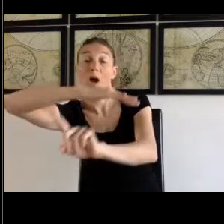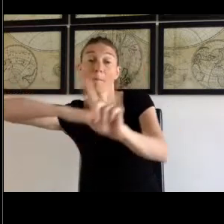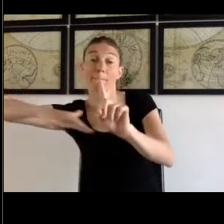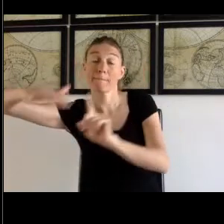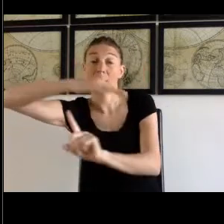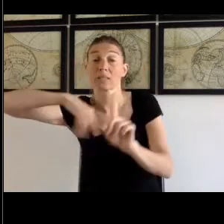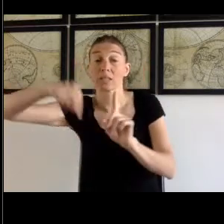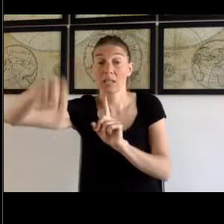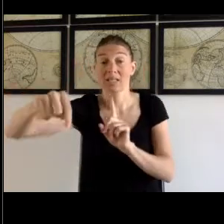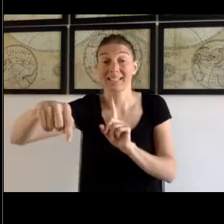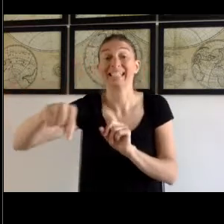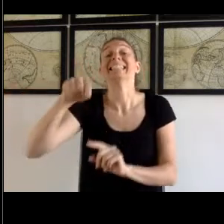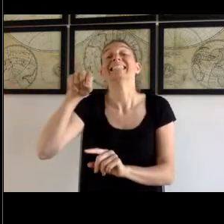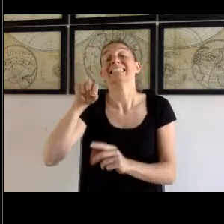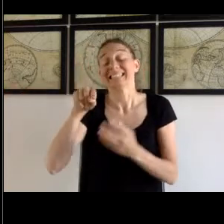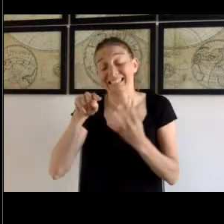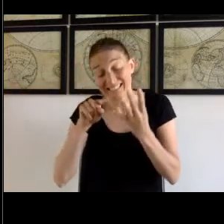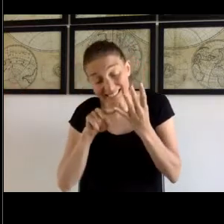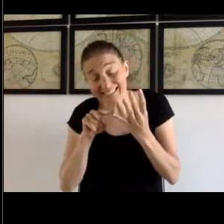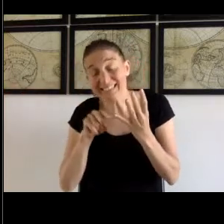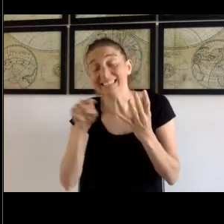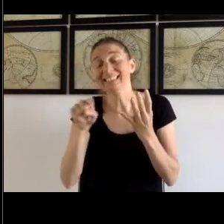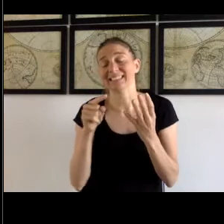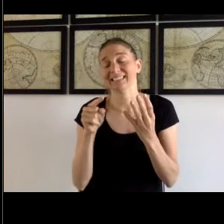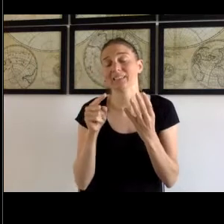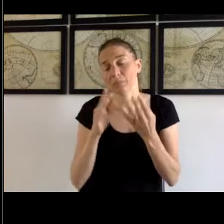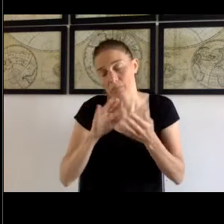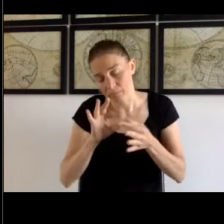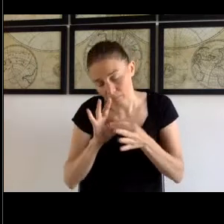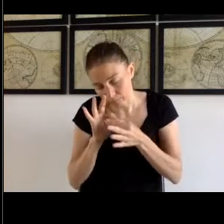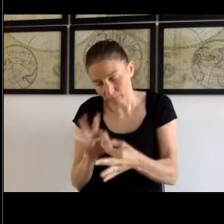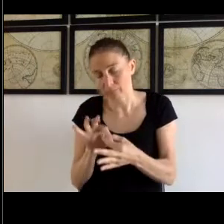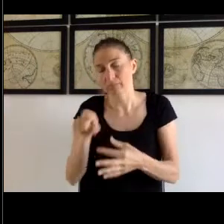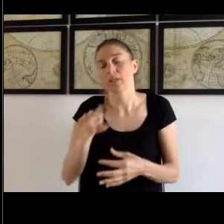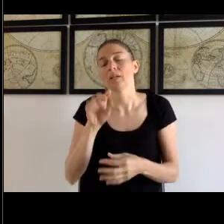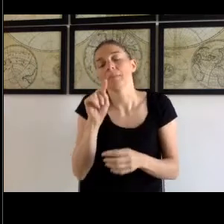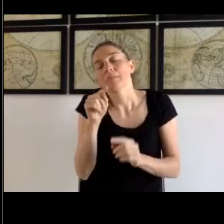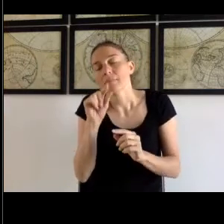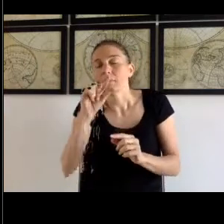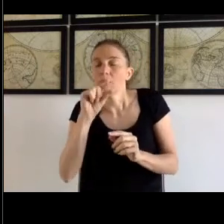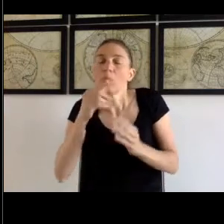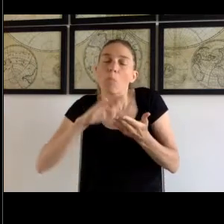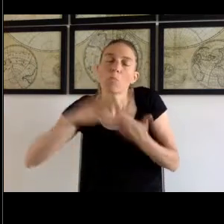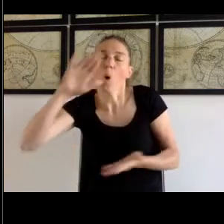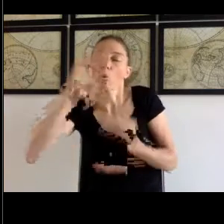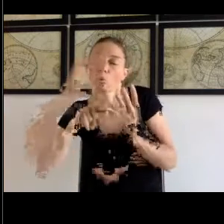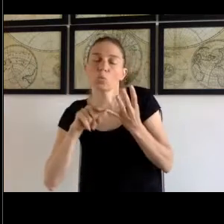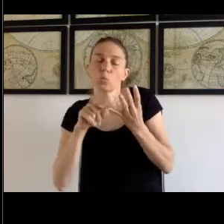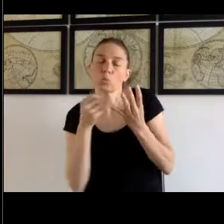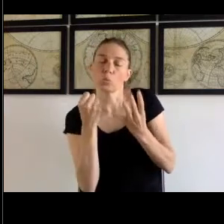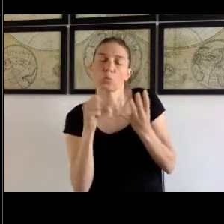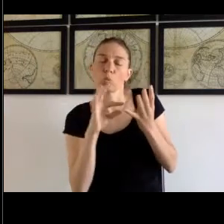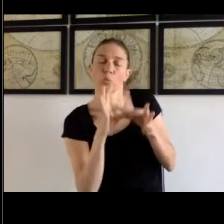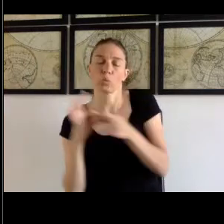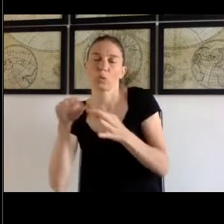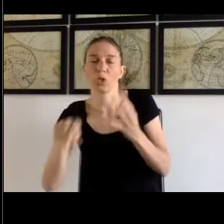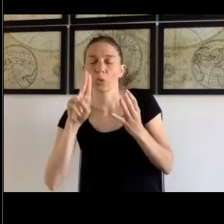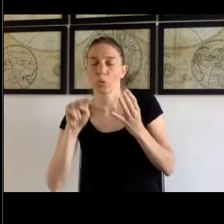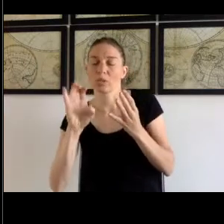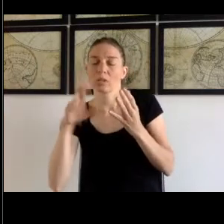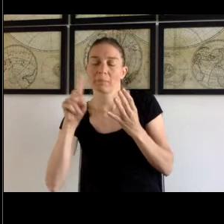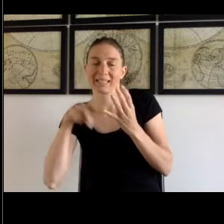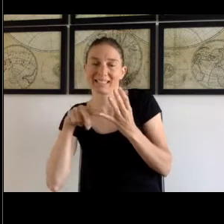one was most aligned with the CRPD, and it also it helps in a successful